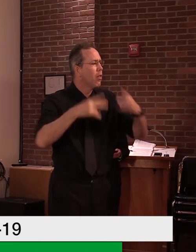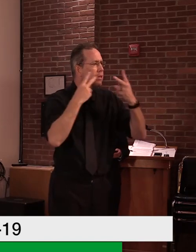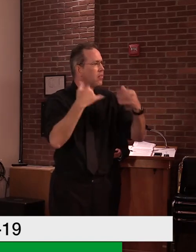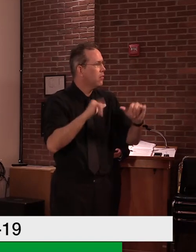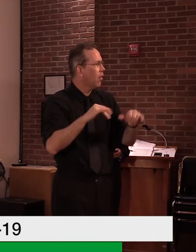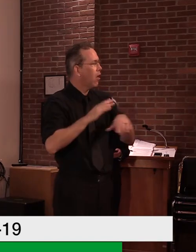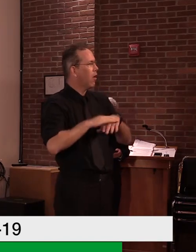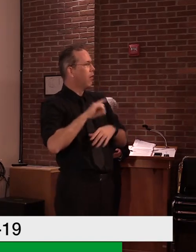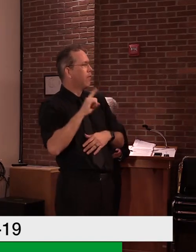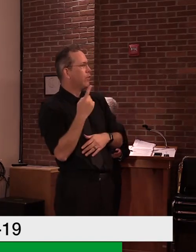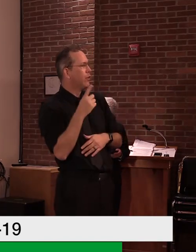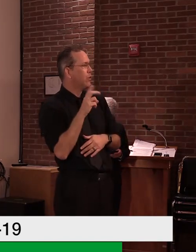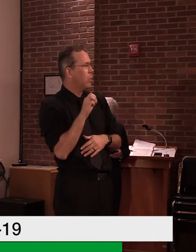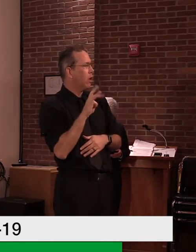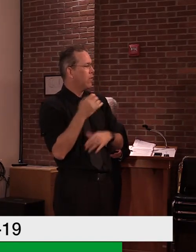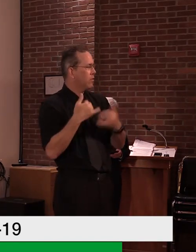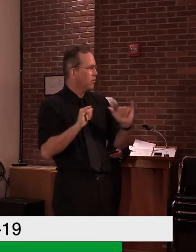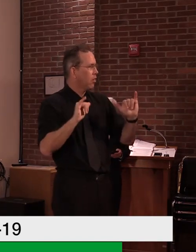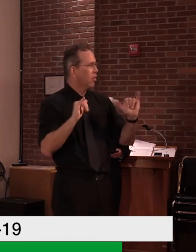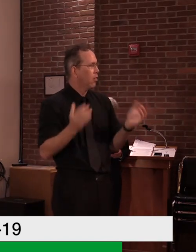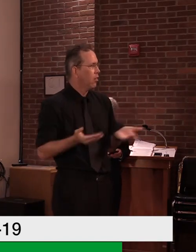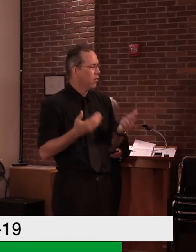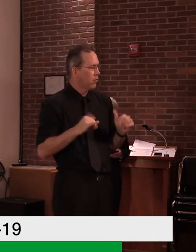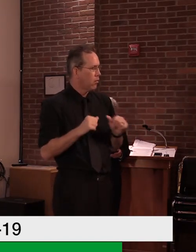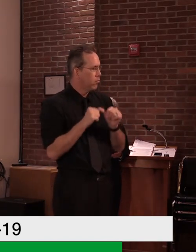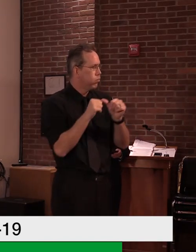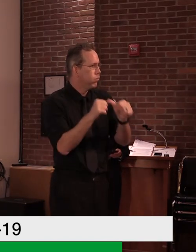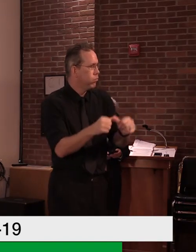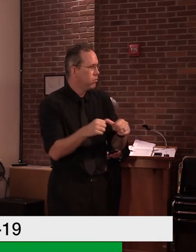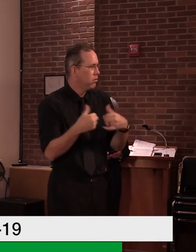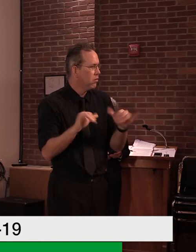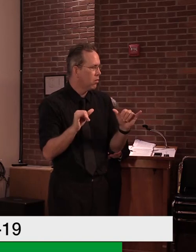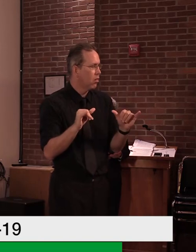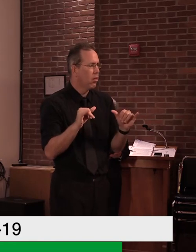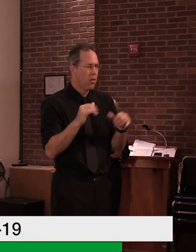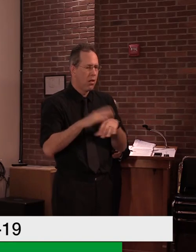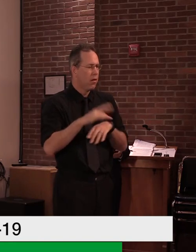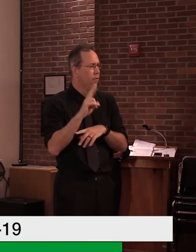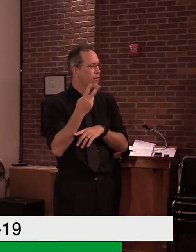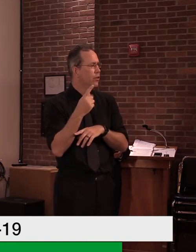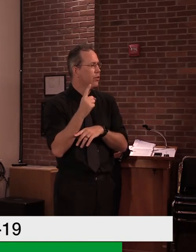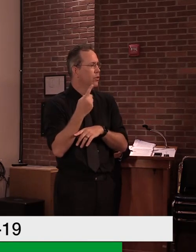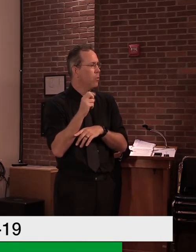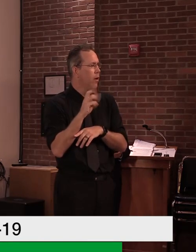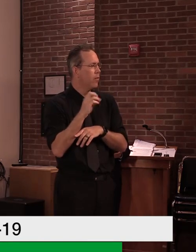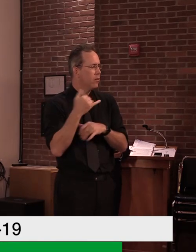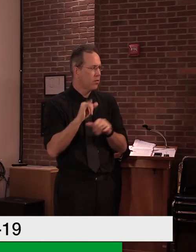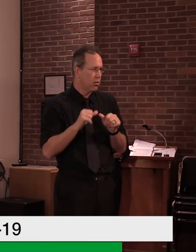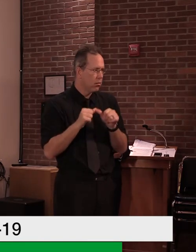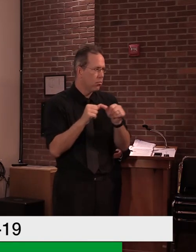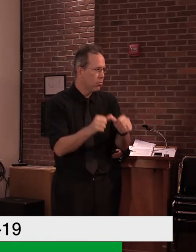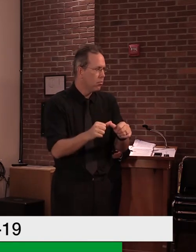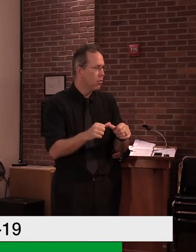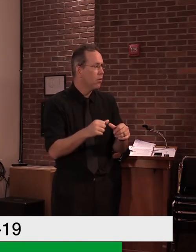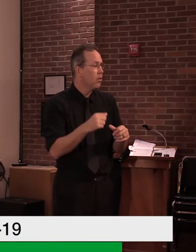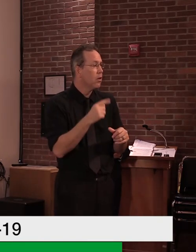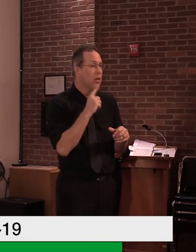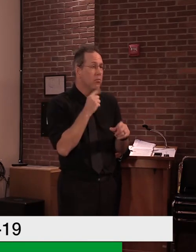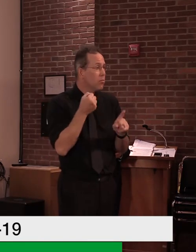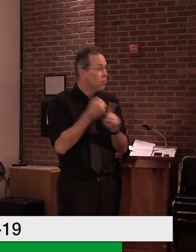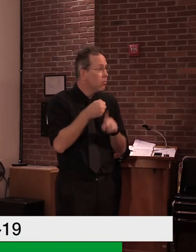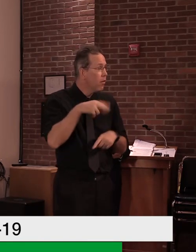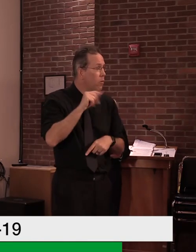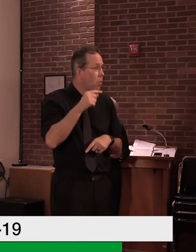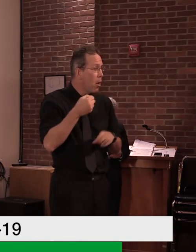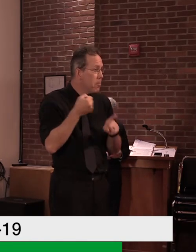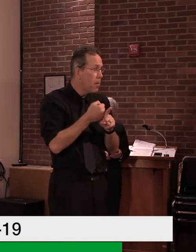I would have to say, if all of a sudden Vermont had a major wave, I might call that a resurgence in Vermont. And the reason I